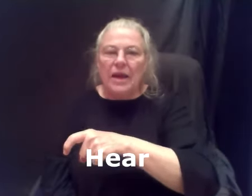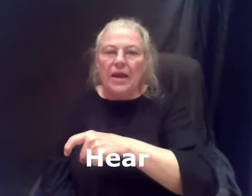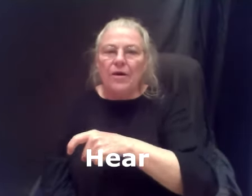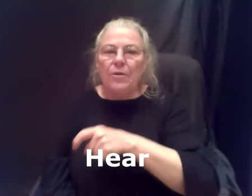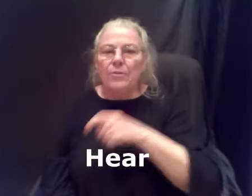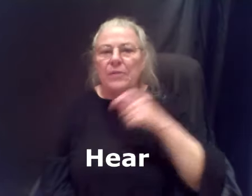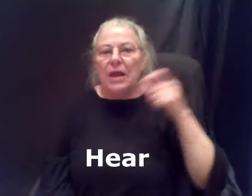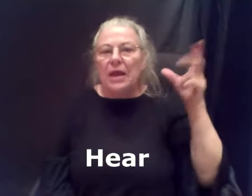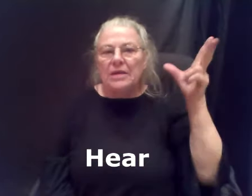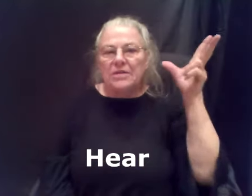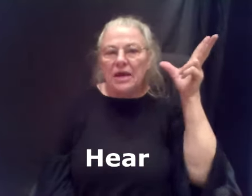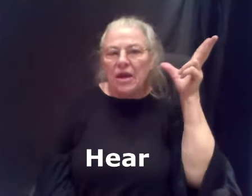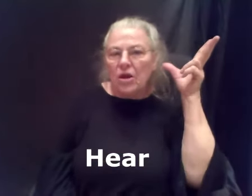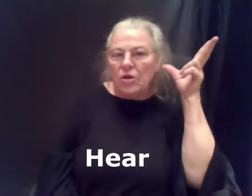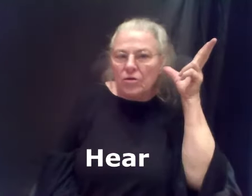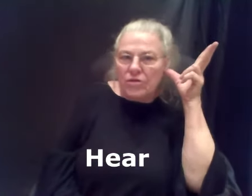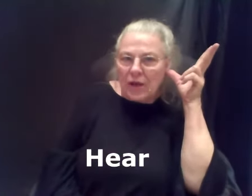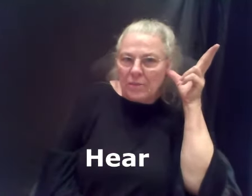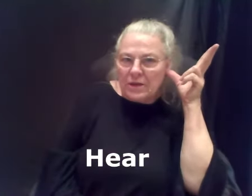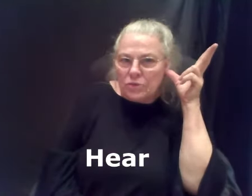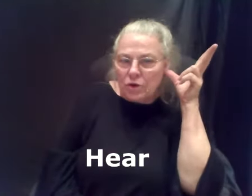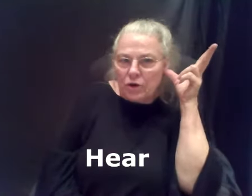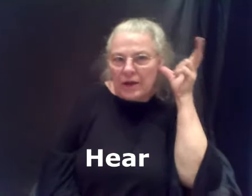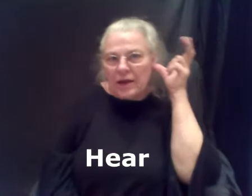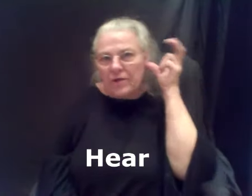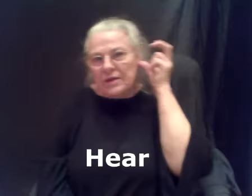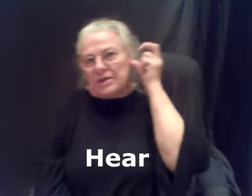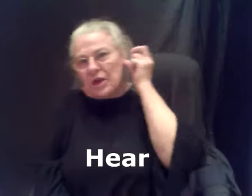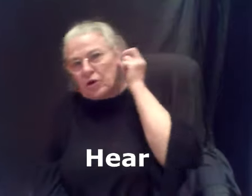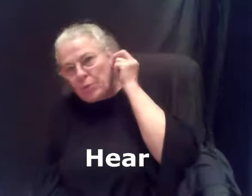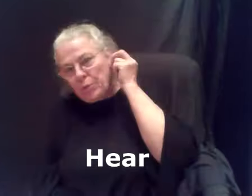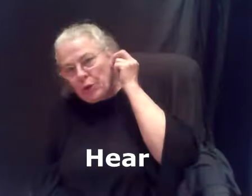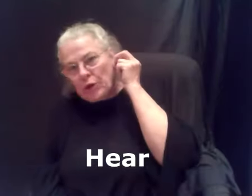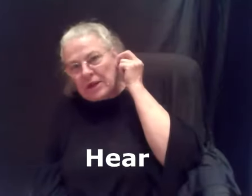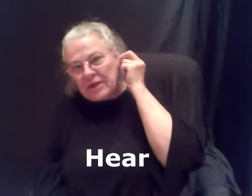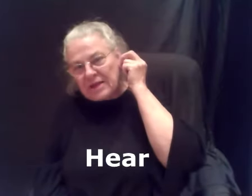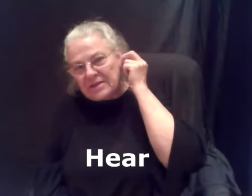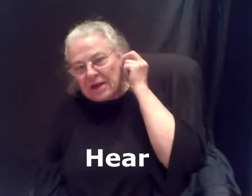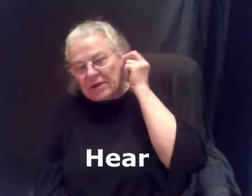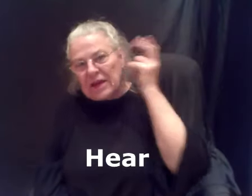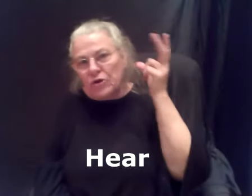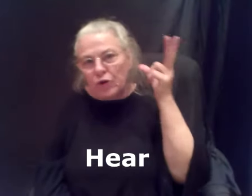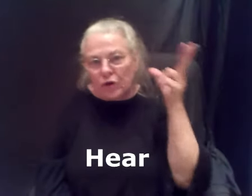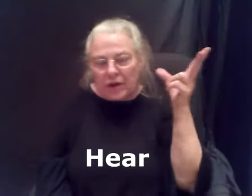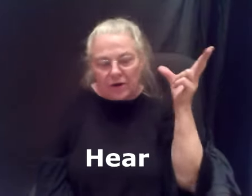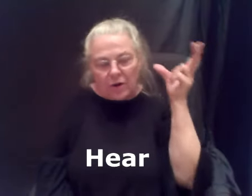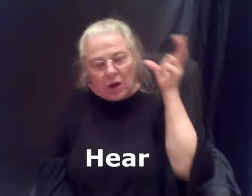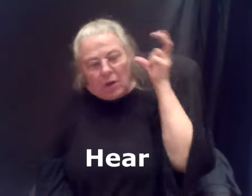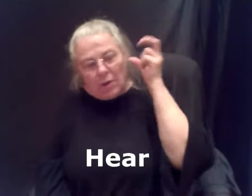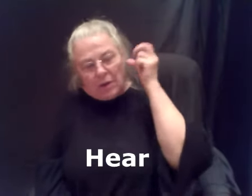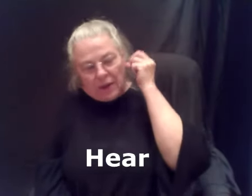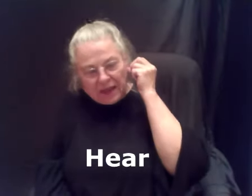Here, it's like your thumb is where your ear is and you're pulling that sound into your ear. Here.